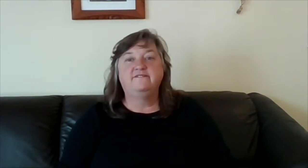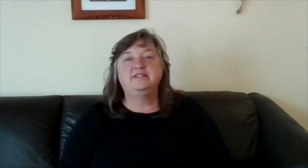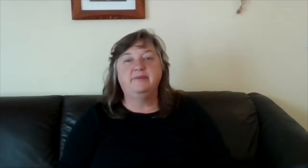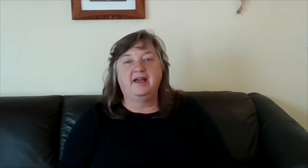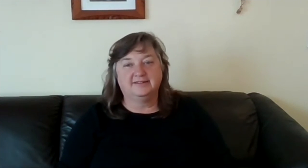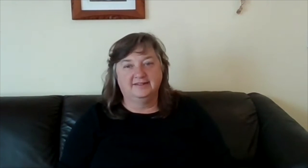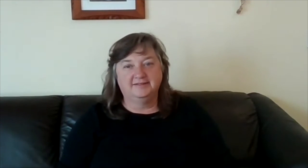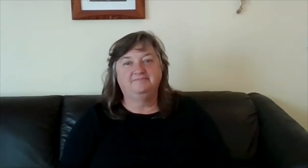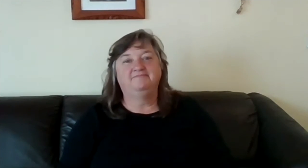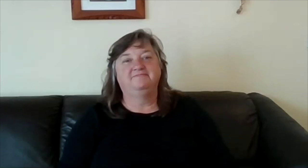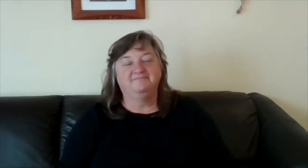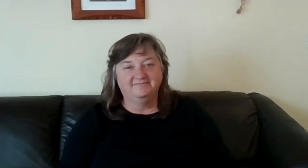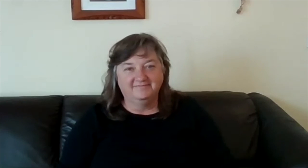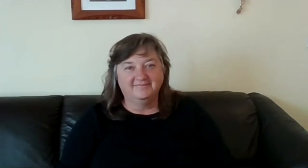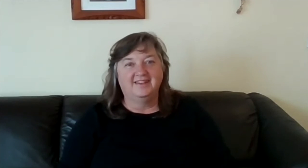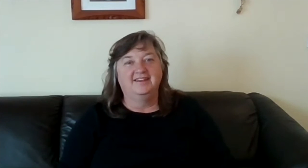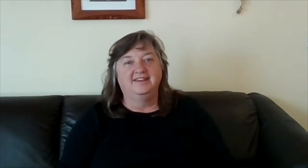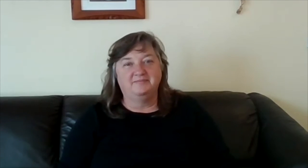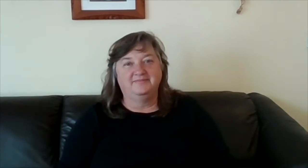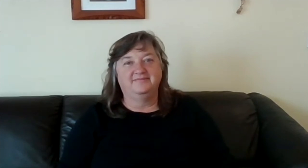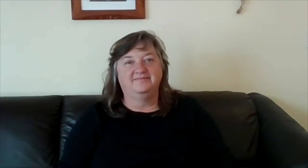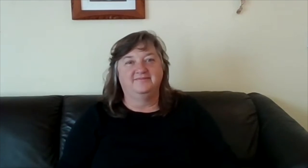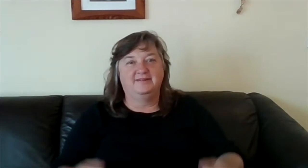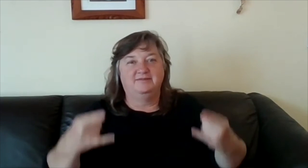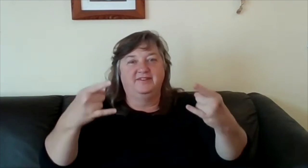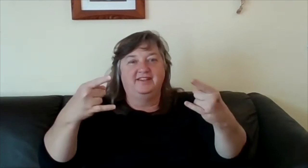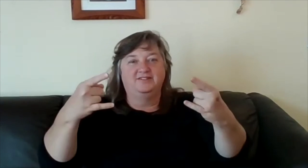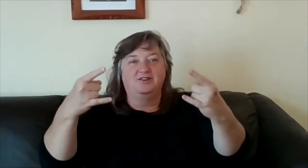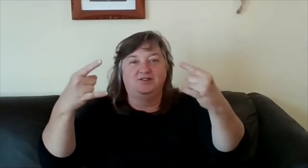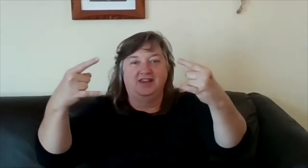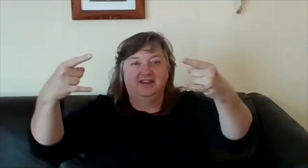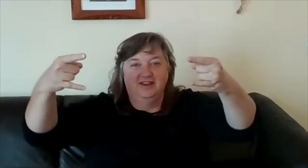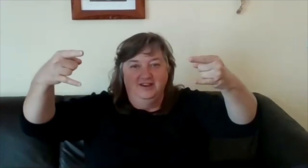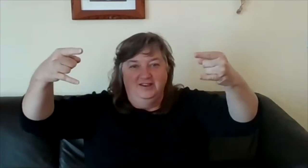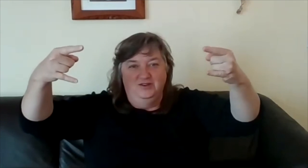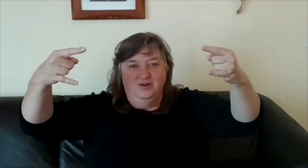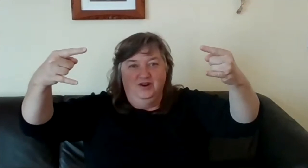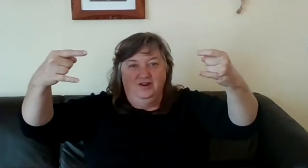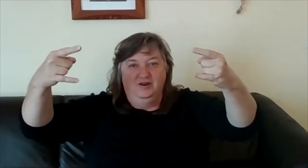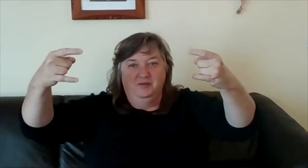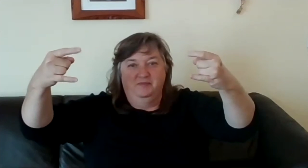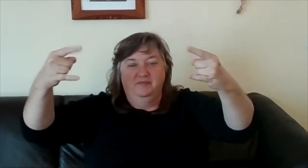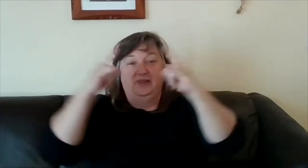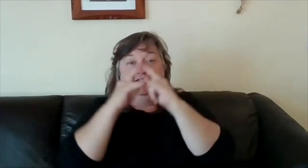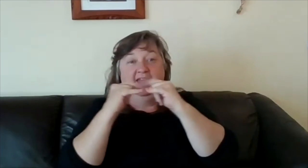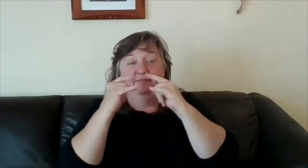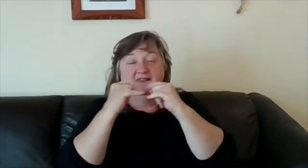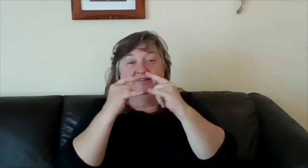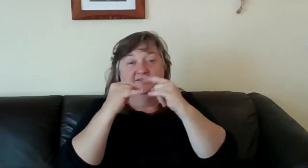Face mask. Yep, seems fitting. So you take your like camping